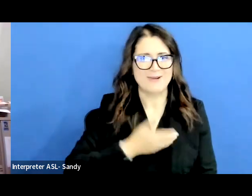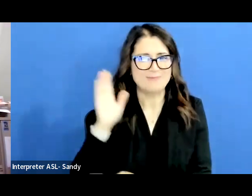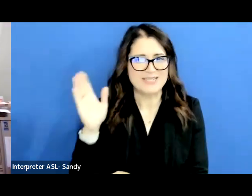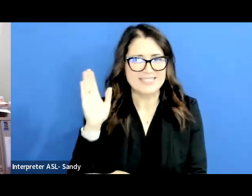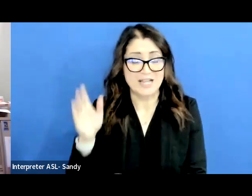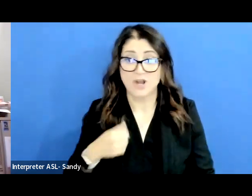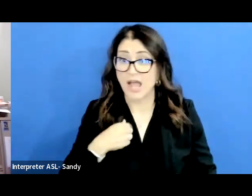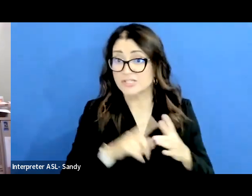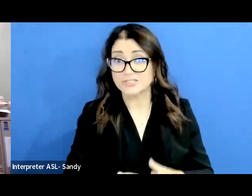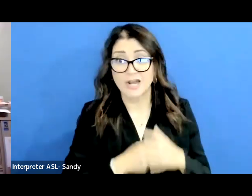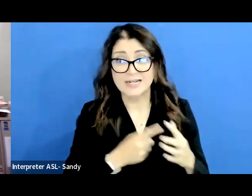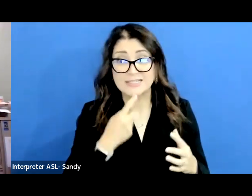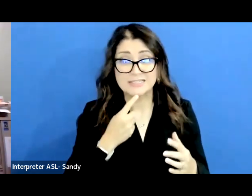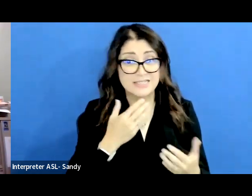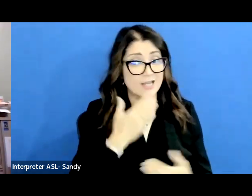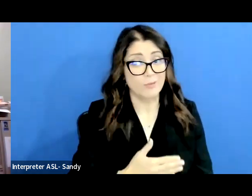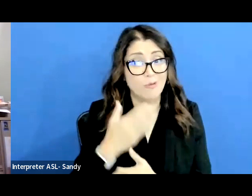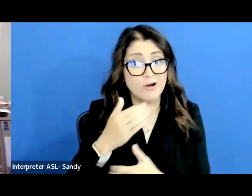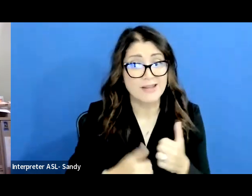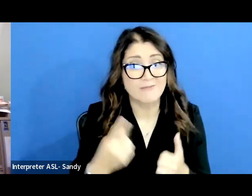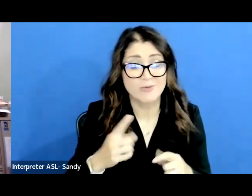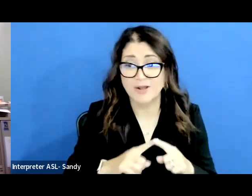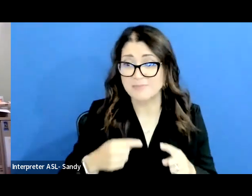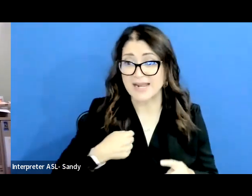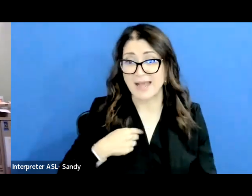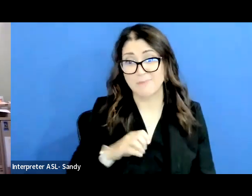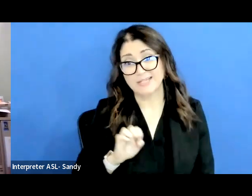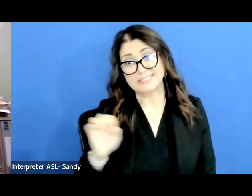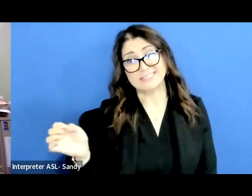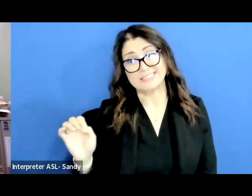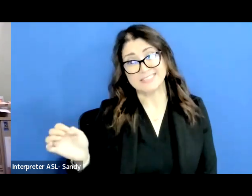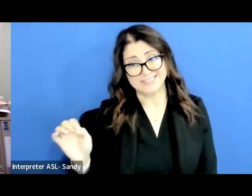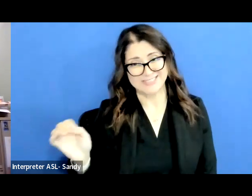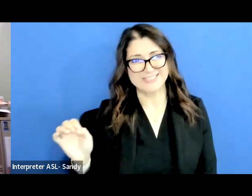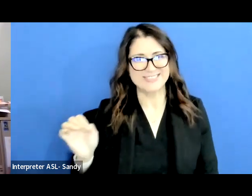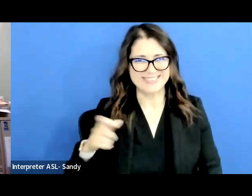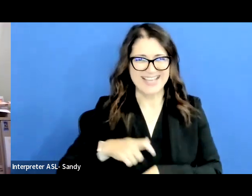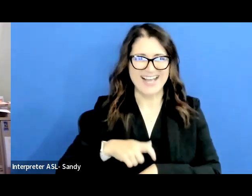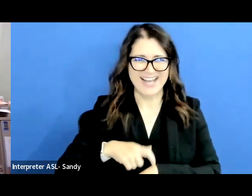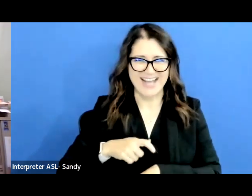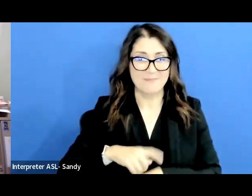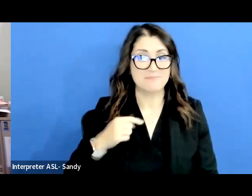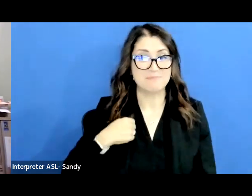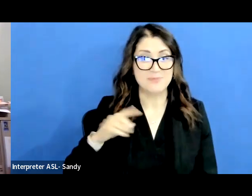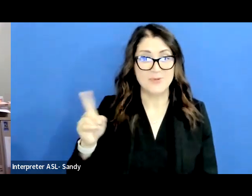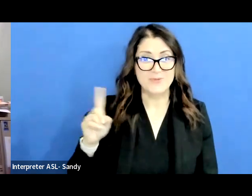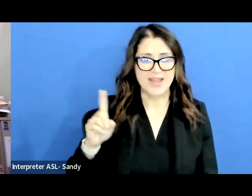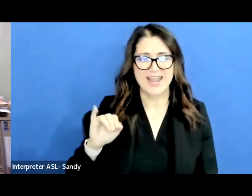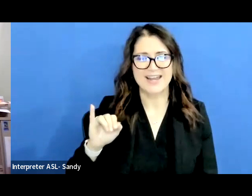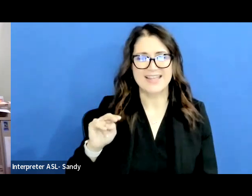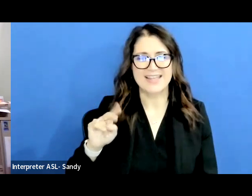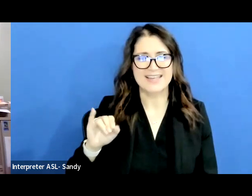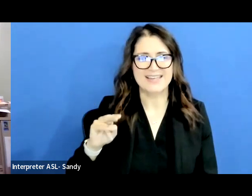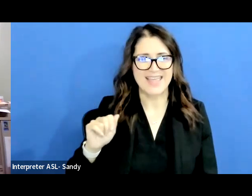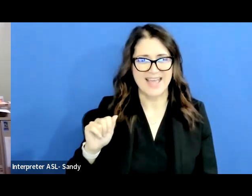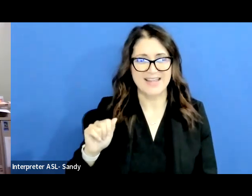good morning, everyone, and I realize I'm on Eastern time. I'm logging in from Indiana. My